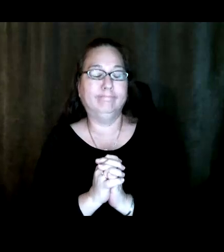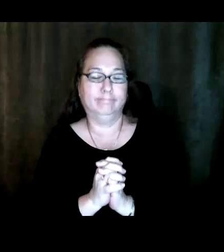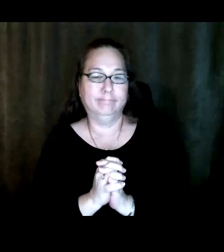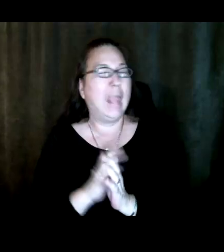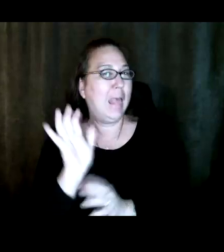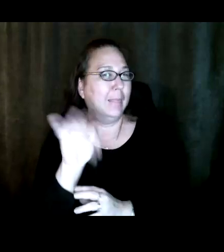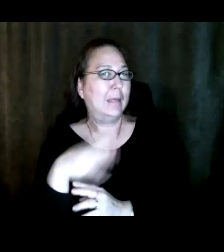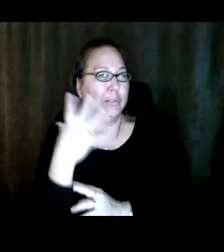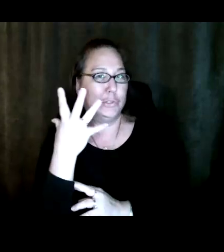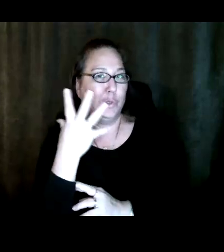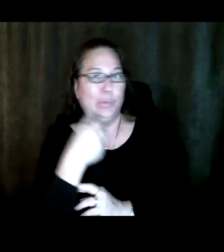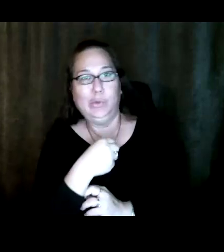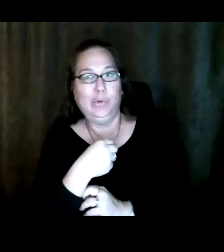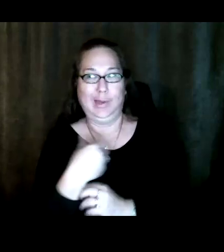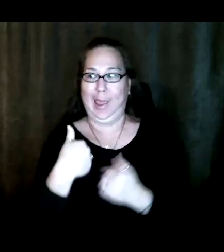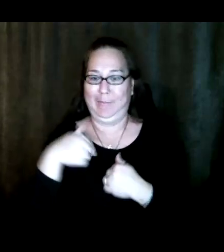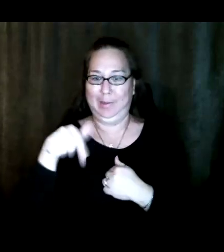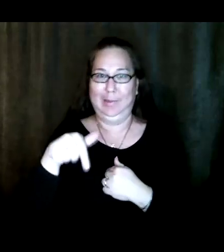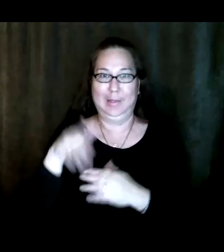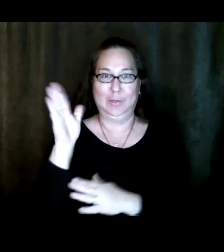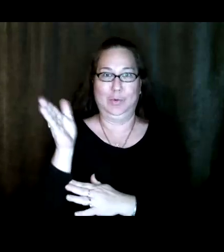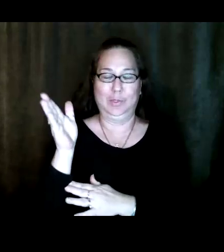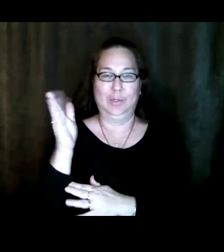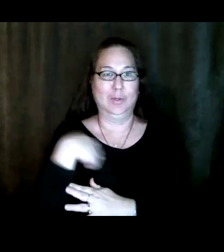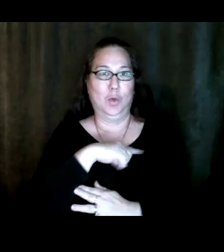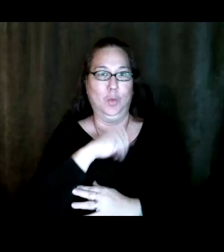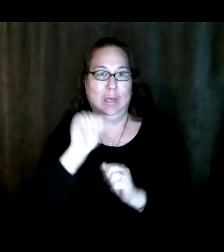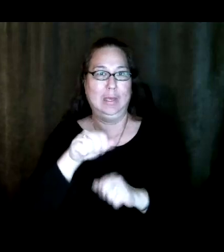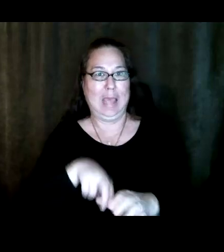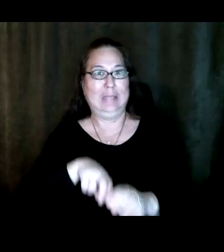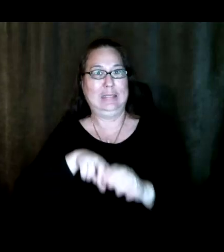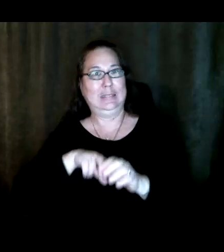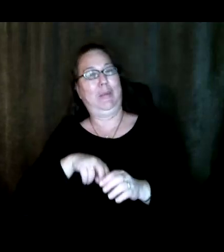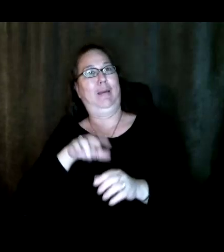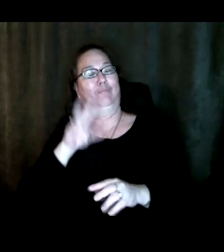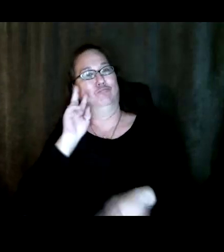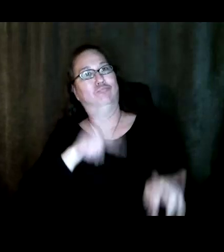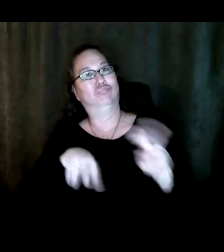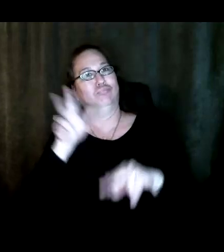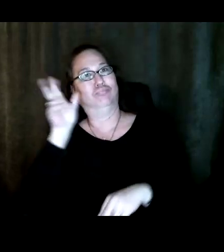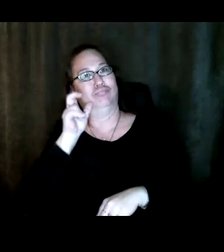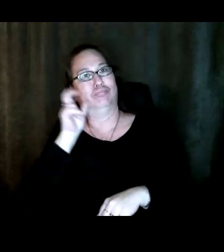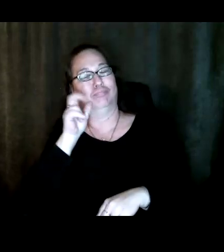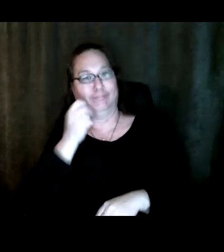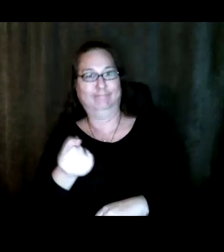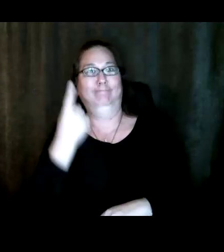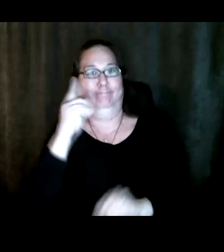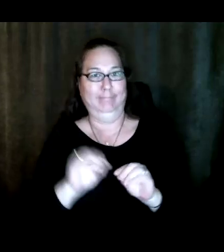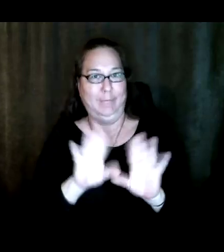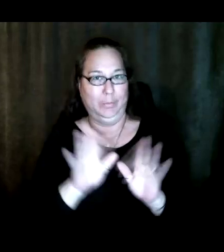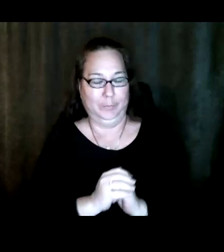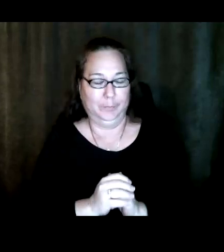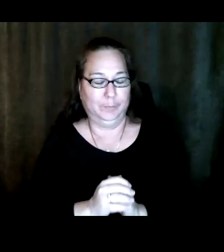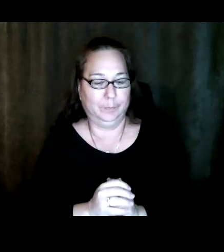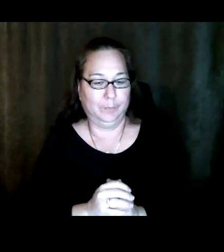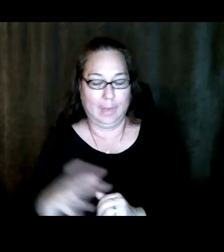that's the beauty of having a presentation like this, that we can understand it. And that's why there was a several-year run also, that we knew that even